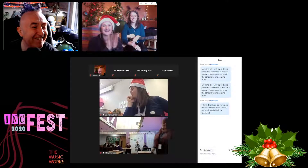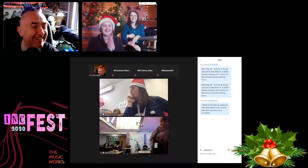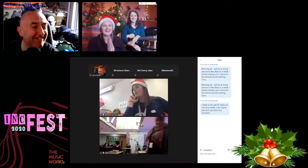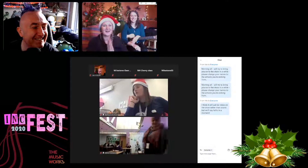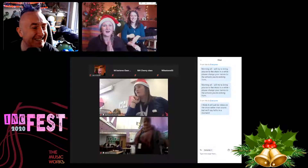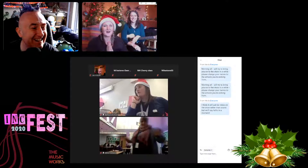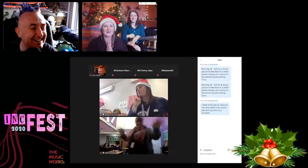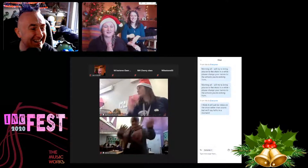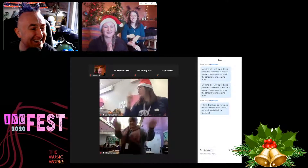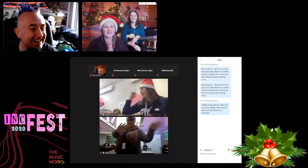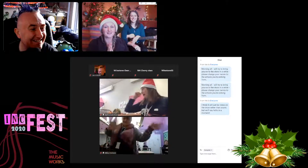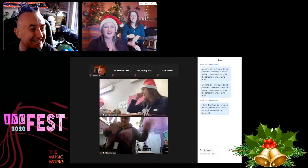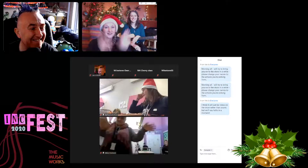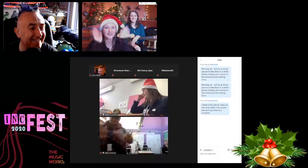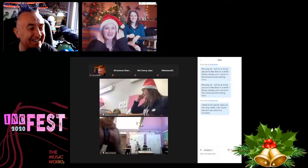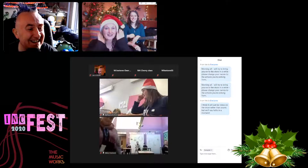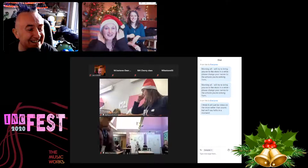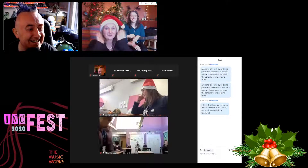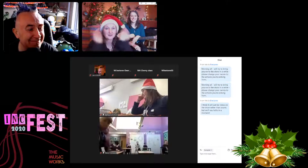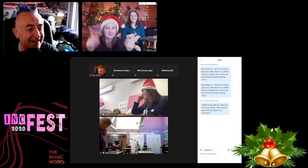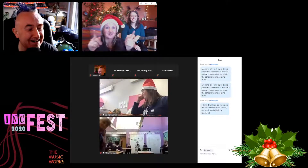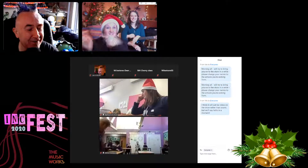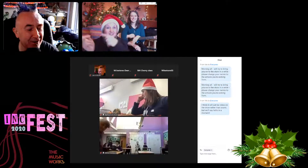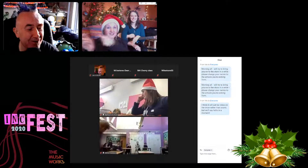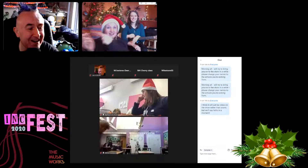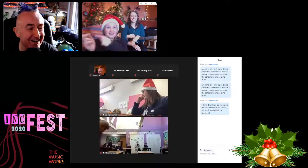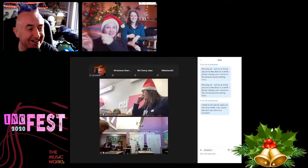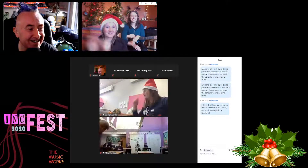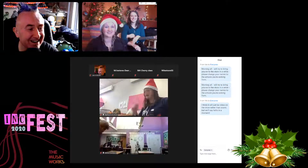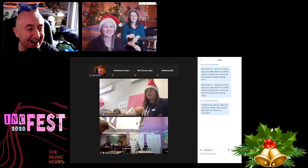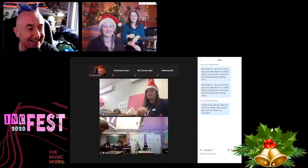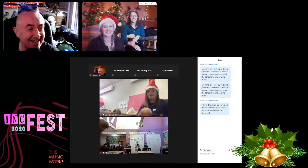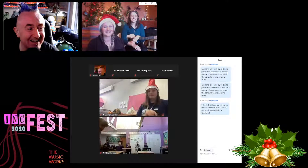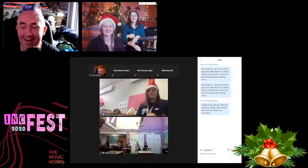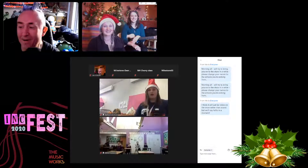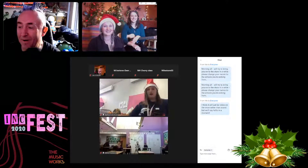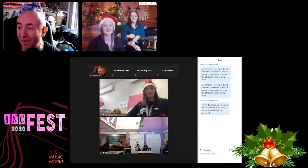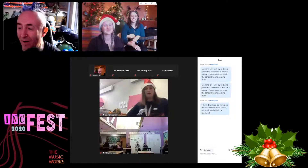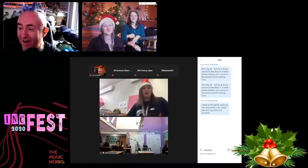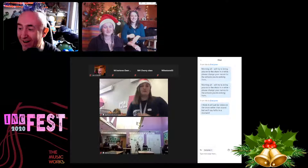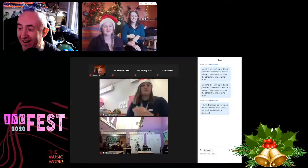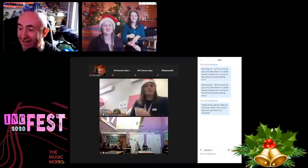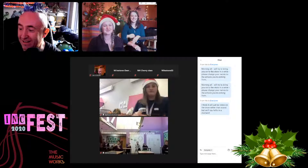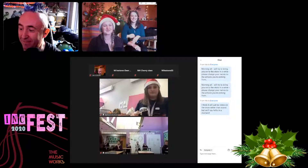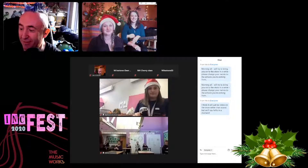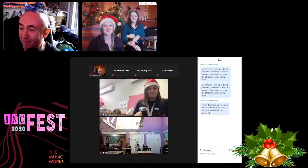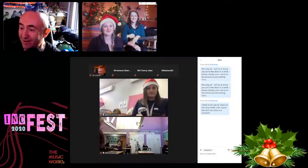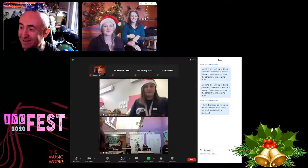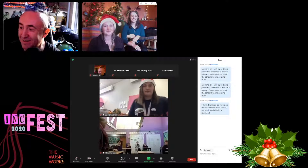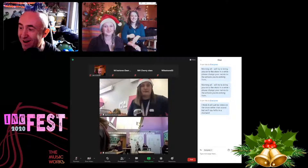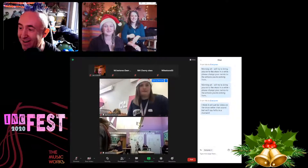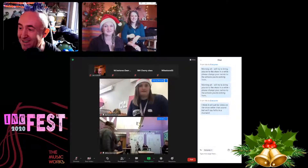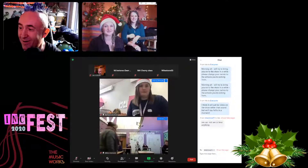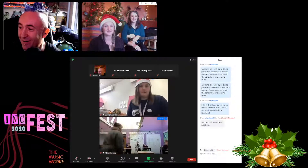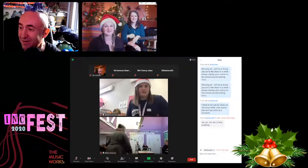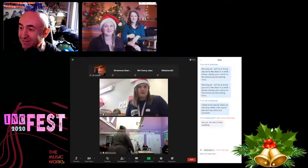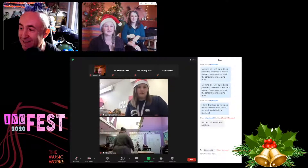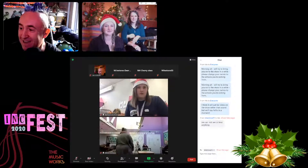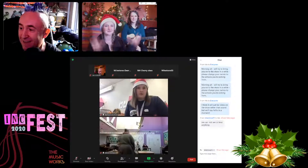People can see us. That's so fantastic. It's making us feel really nice and connected when we're all in our little different pods as well. It's so awesome to see